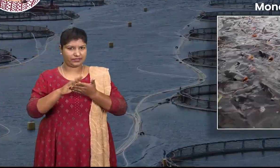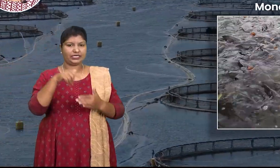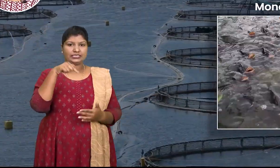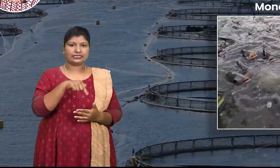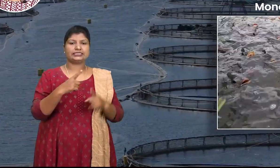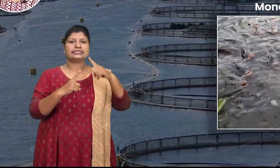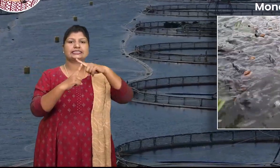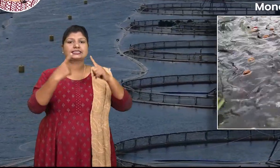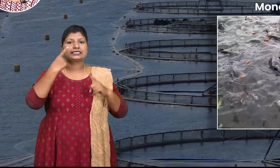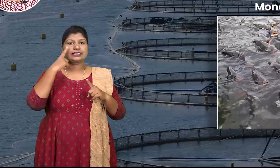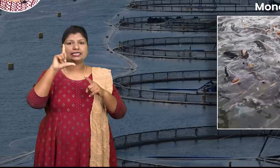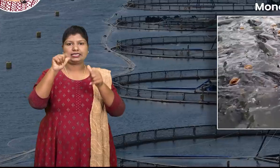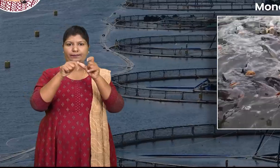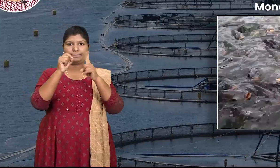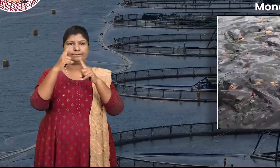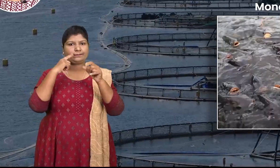tilapia.